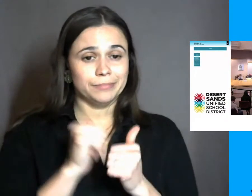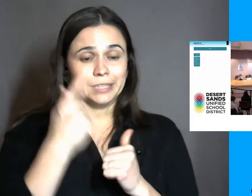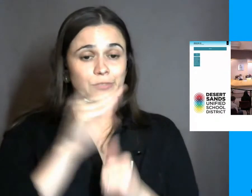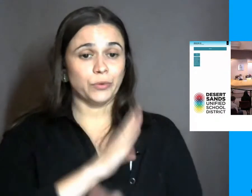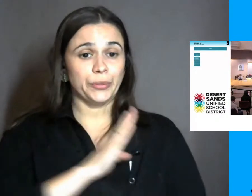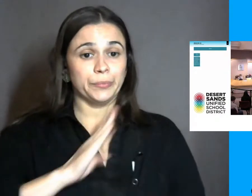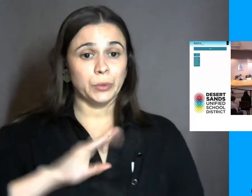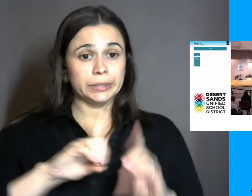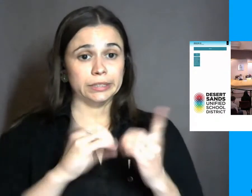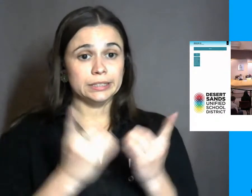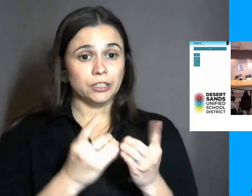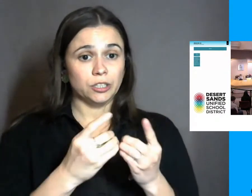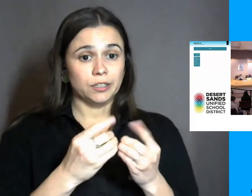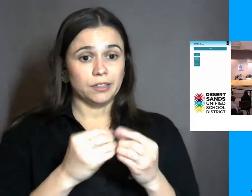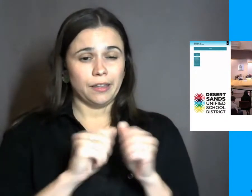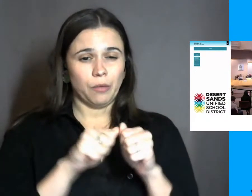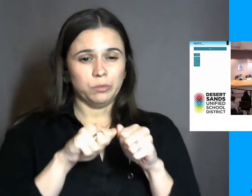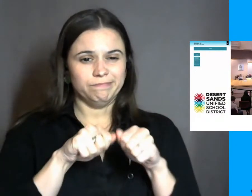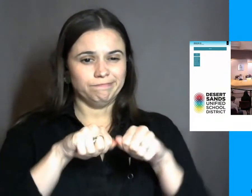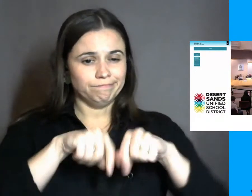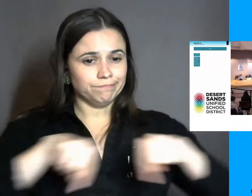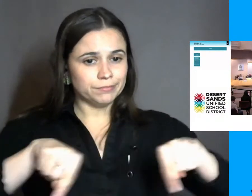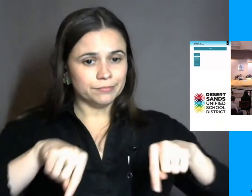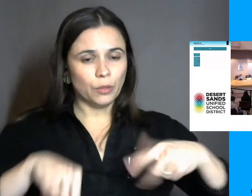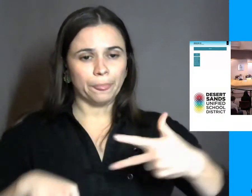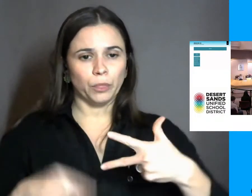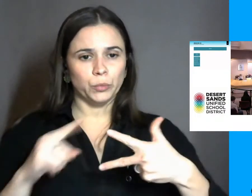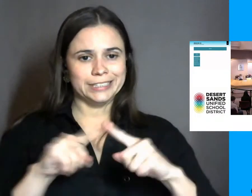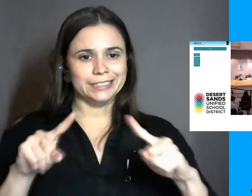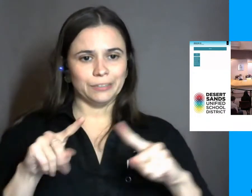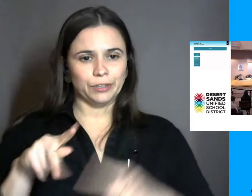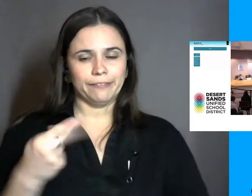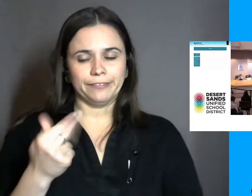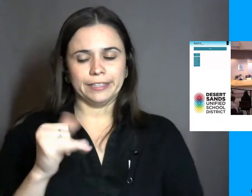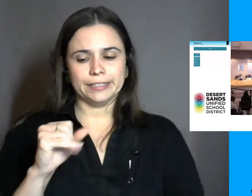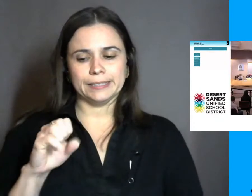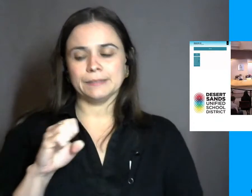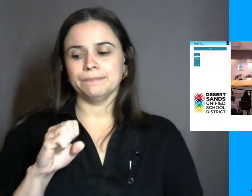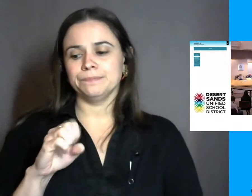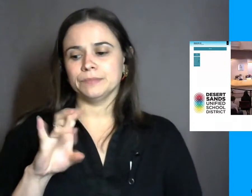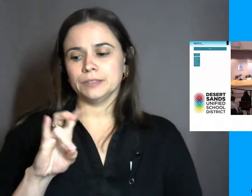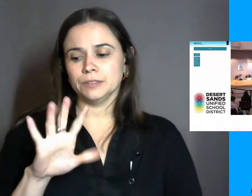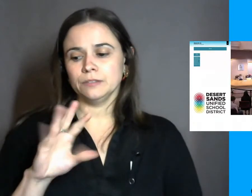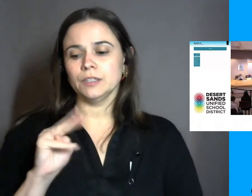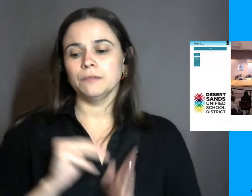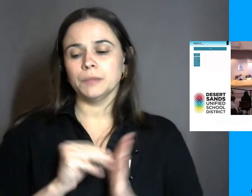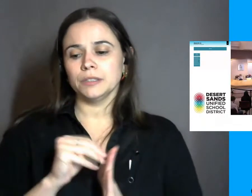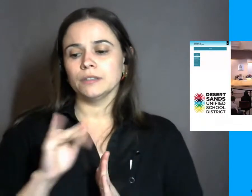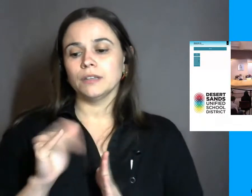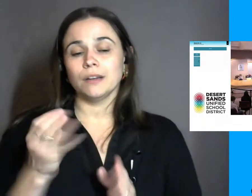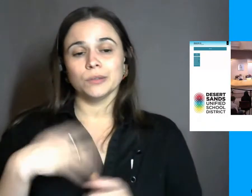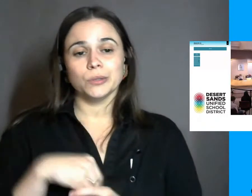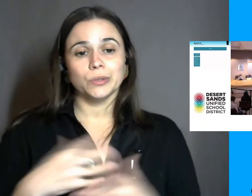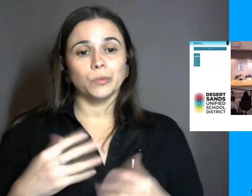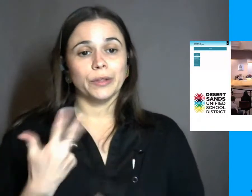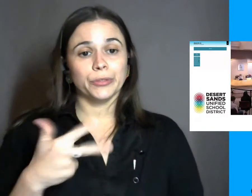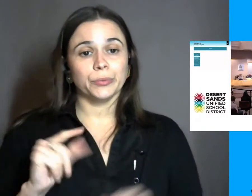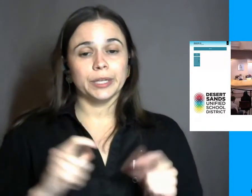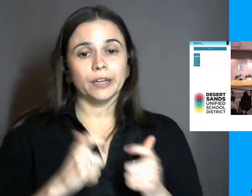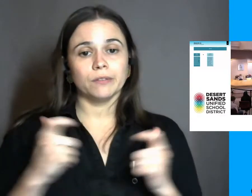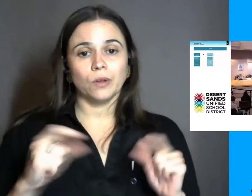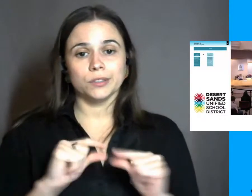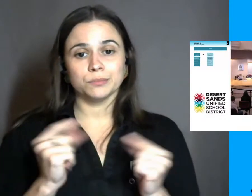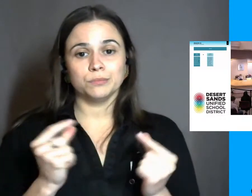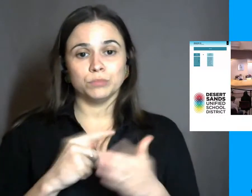into three different phases. So we have $75 million, which included three large projects from 2015